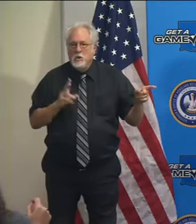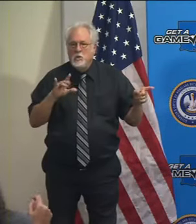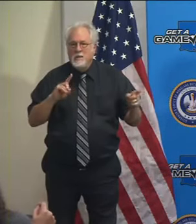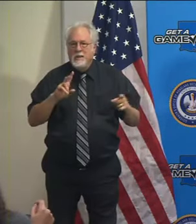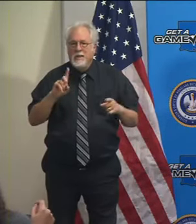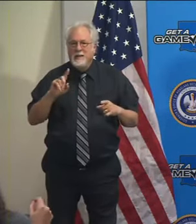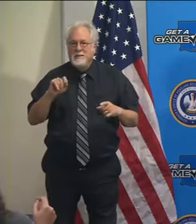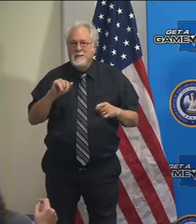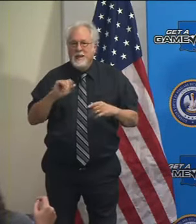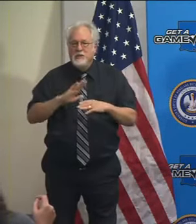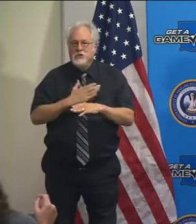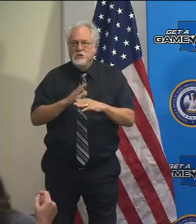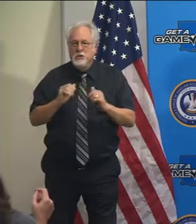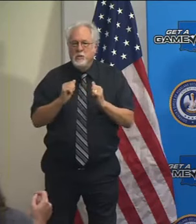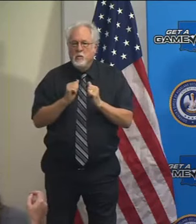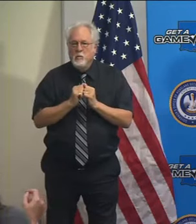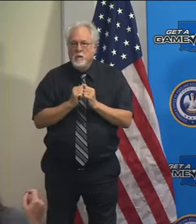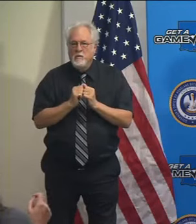sharing agreements with